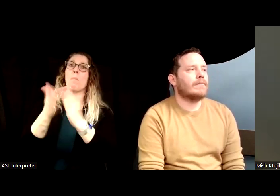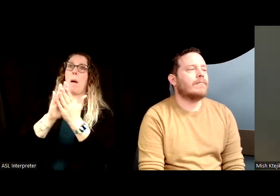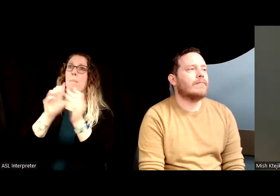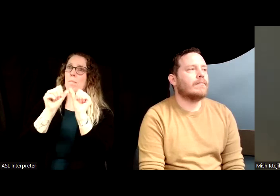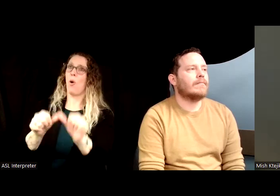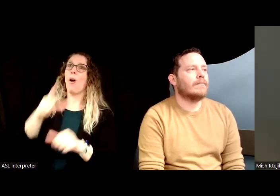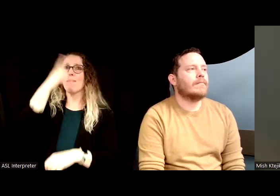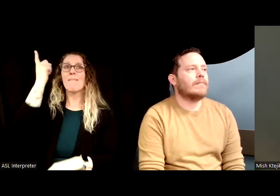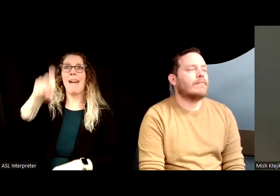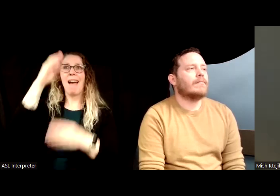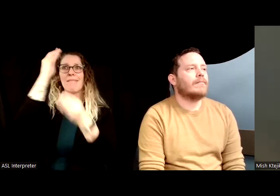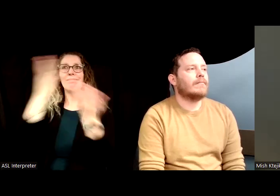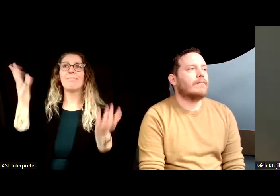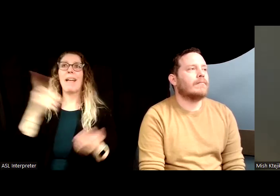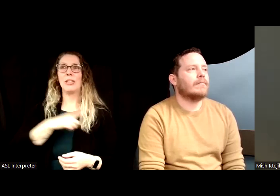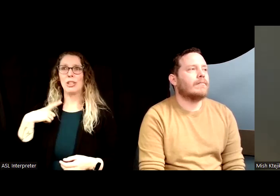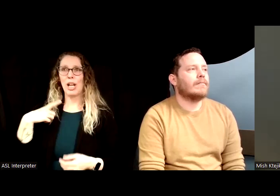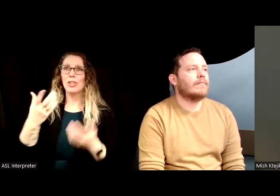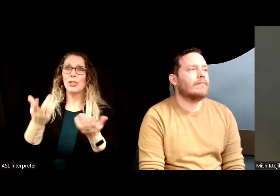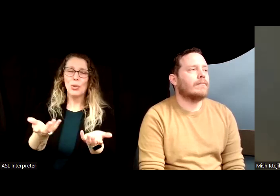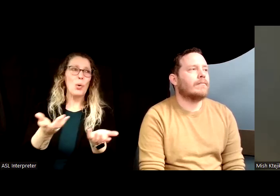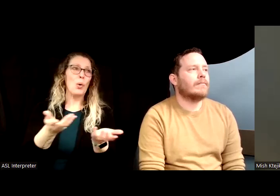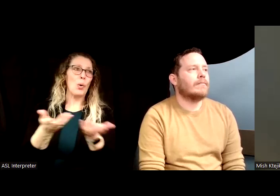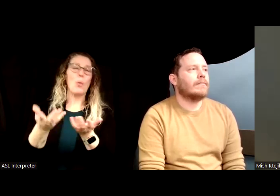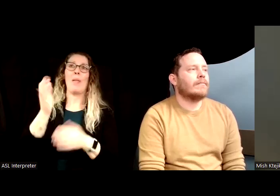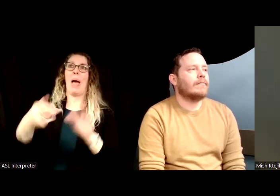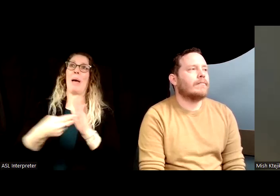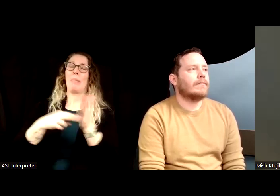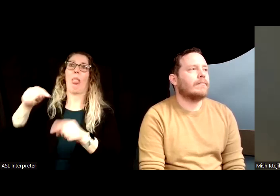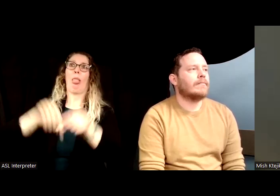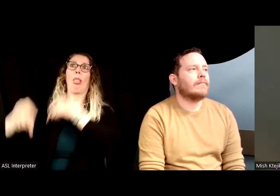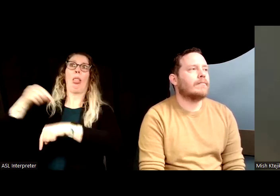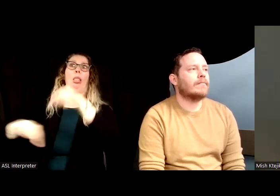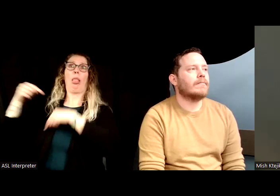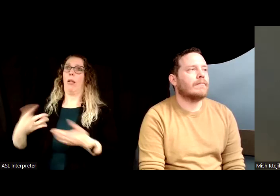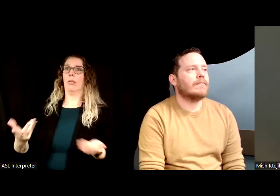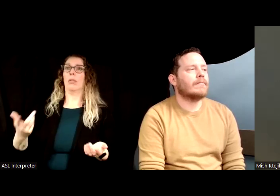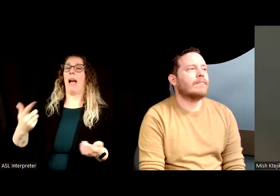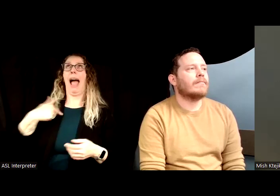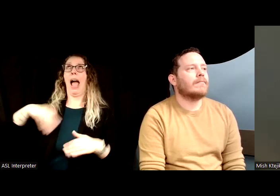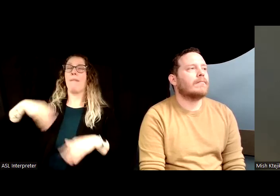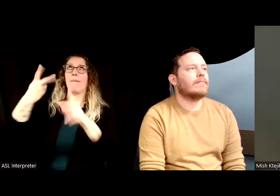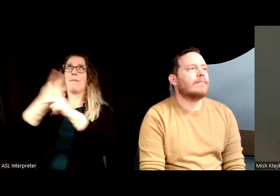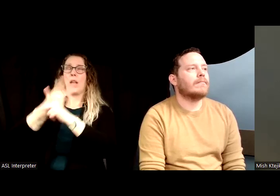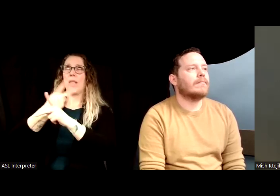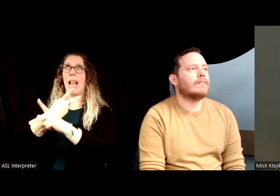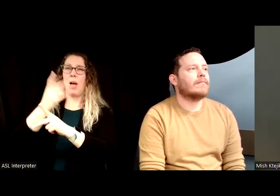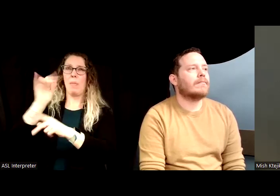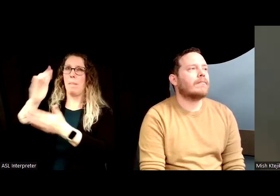have to notify legislators. So that just takes you back even more. And I didn't actually figure that out, but